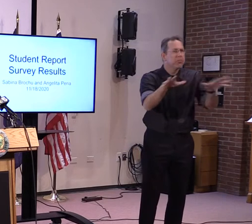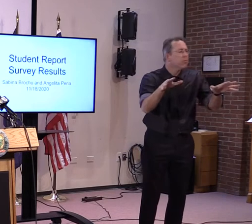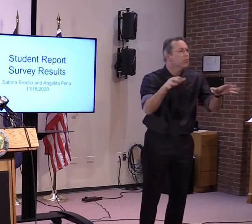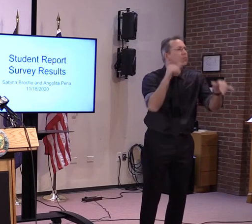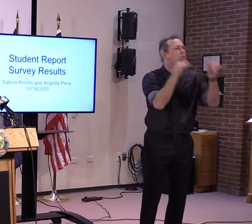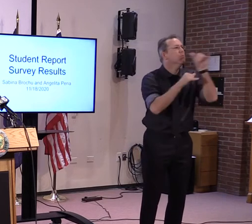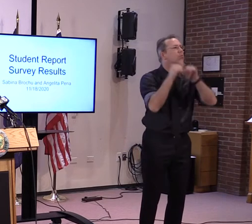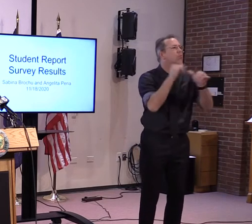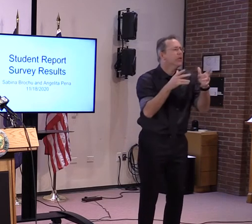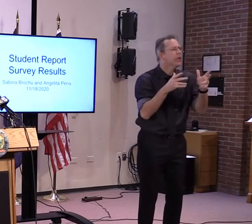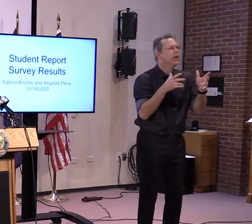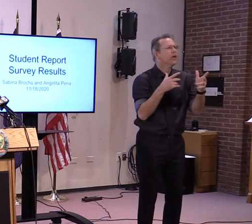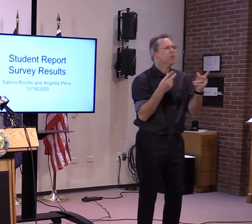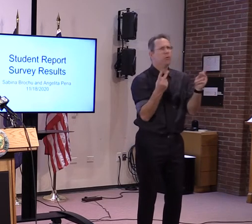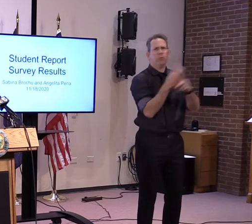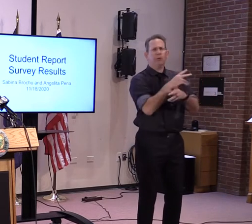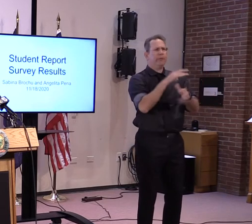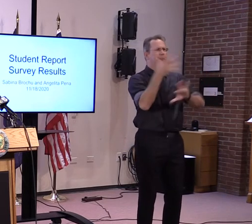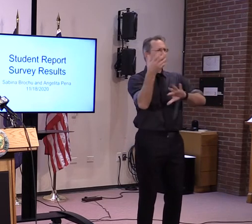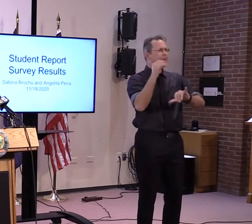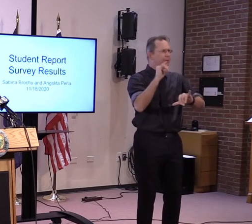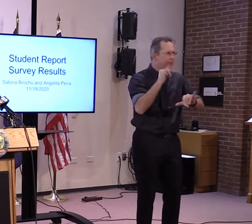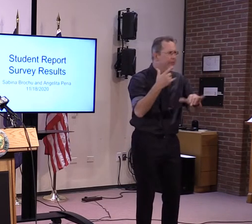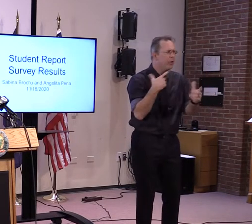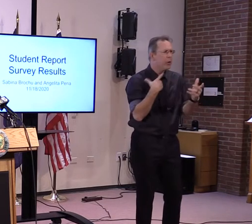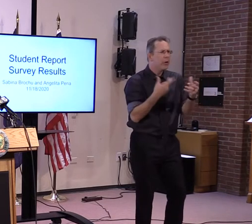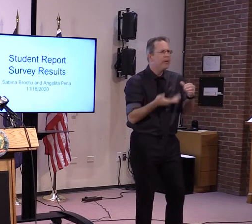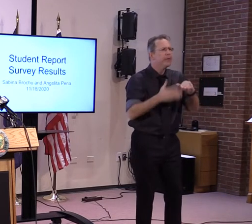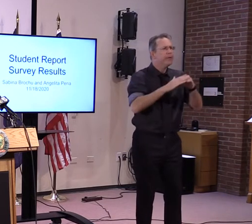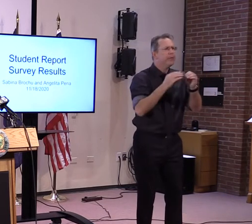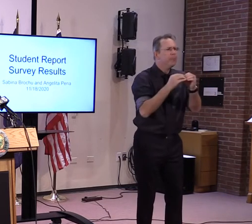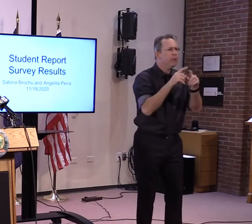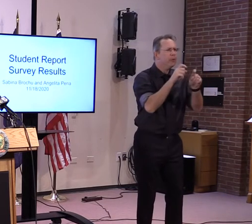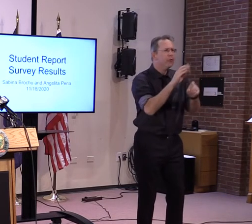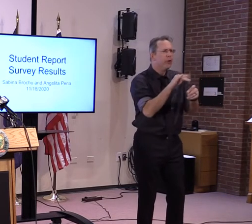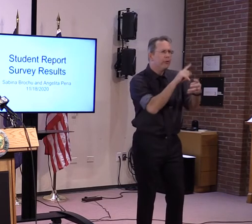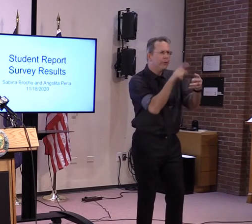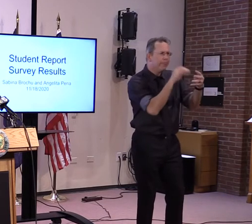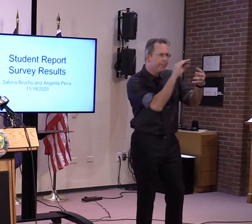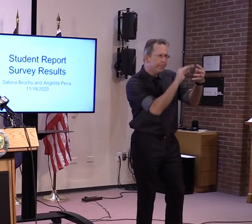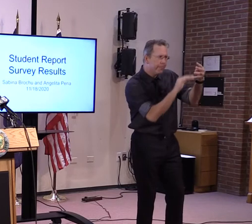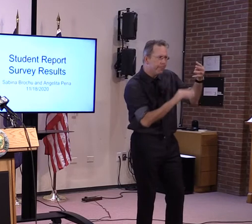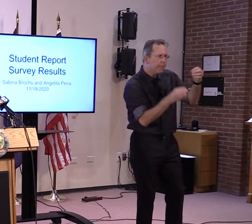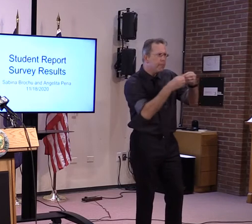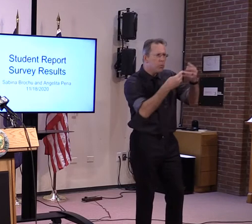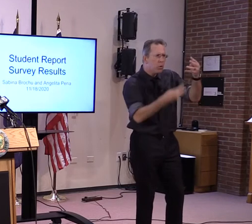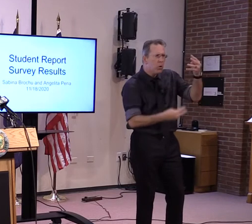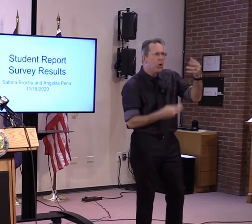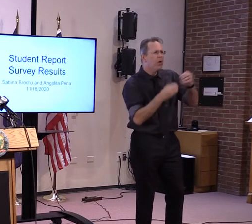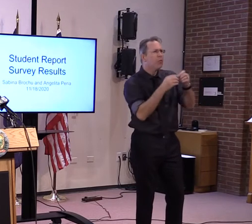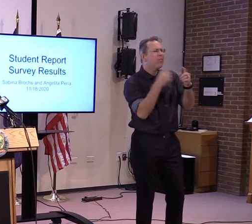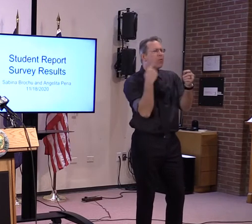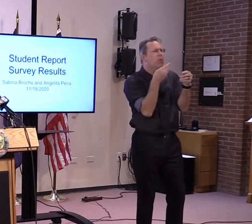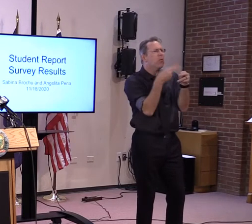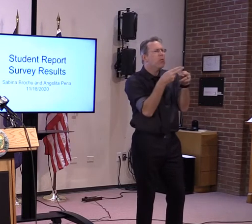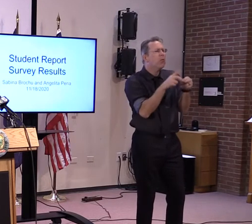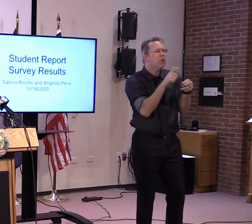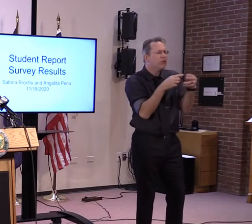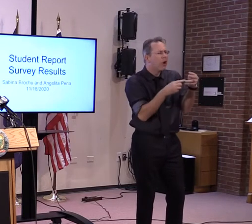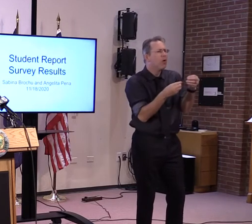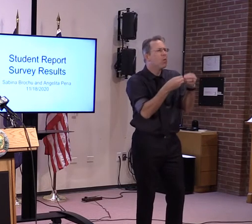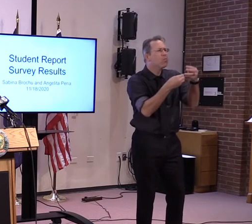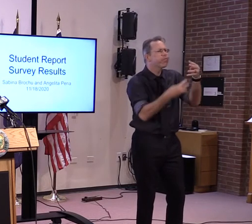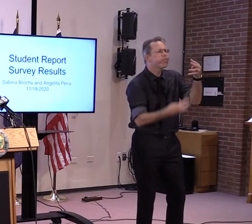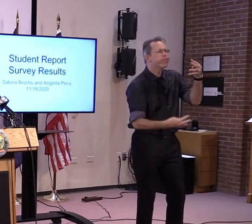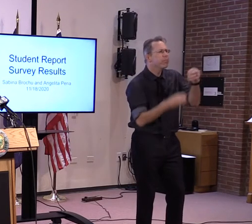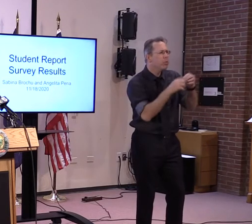that we need to provide people with an understanding of what's going on a broader platform, and how are all students feeling, not just how